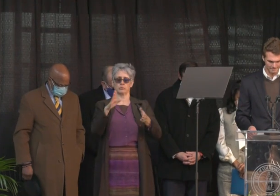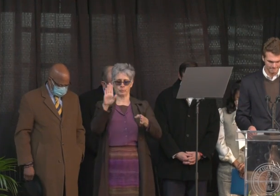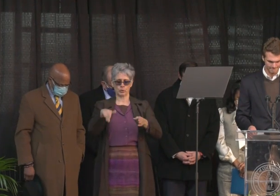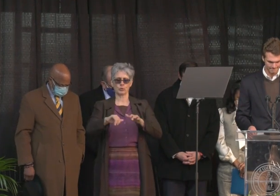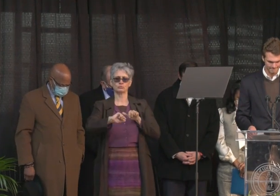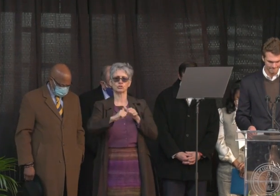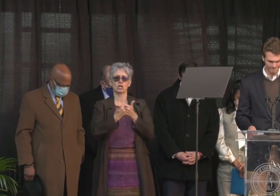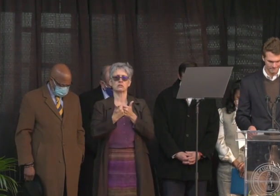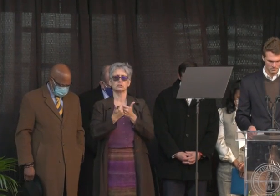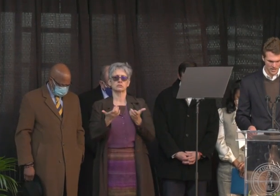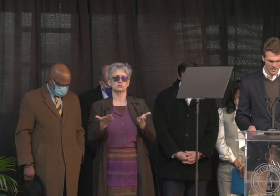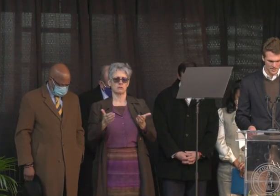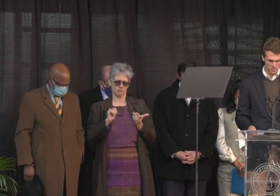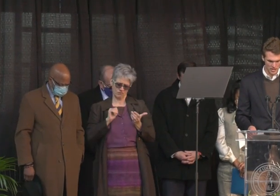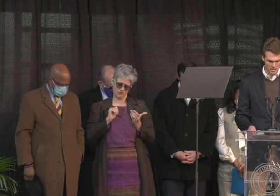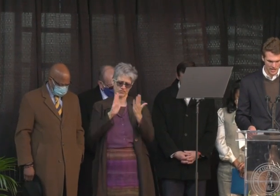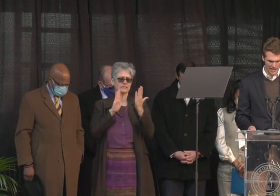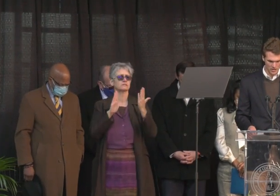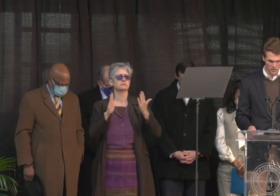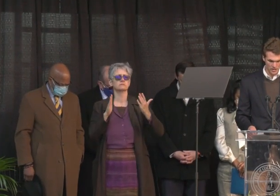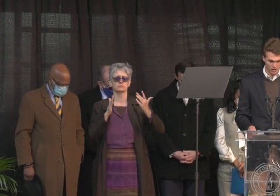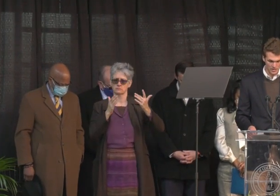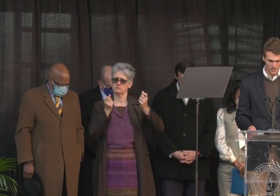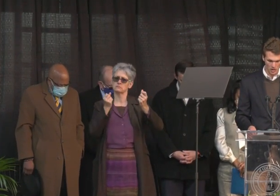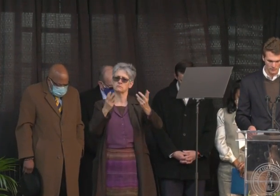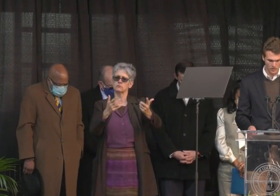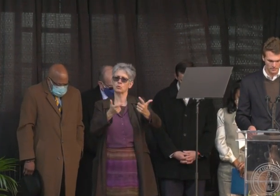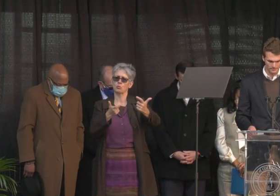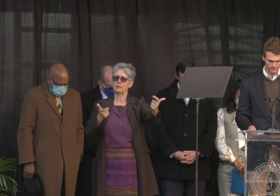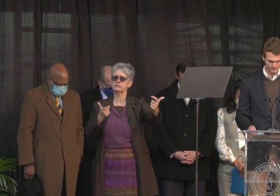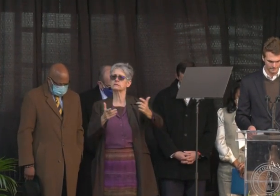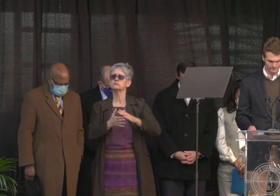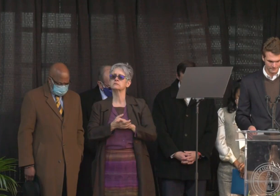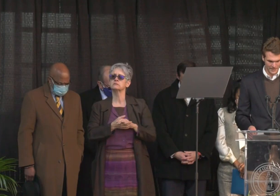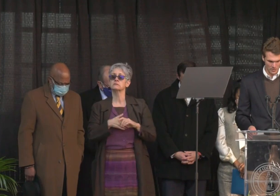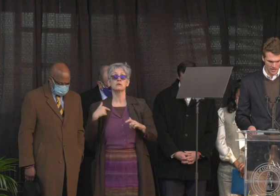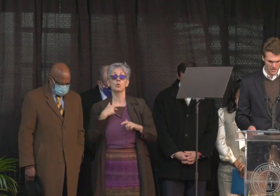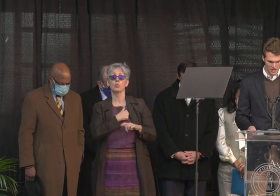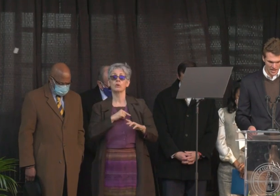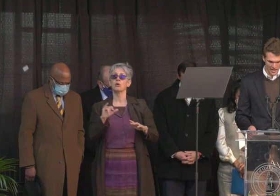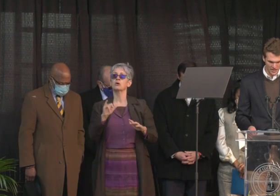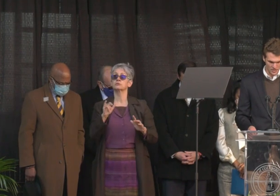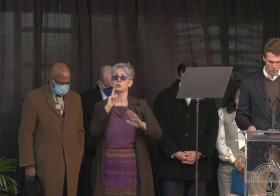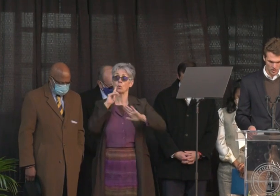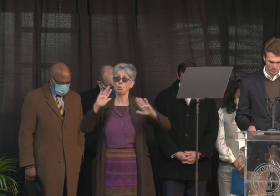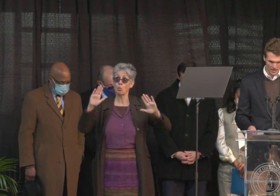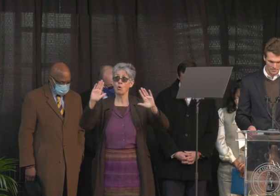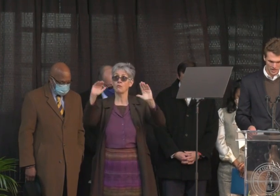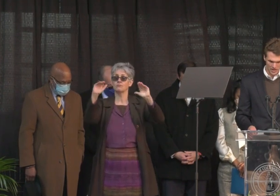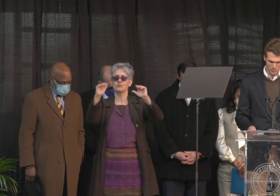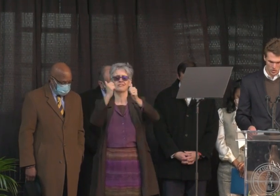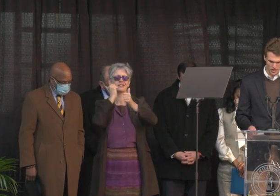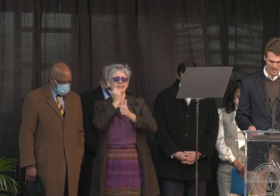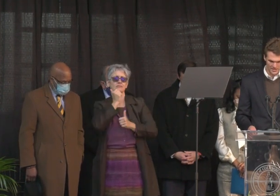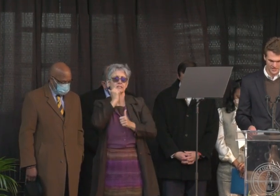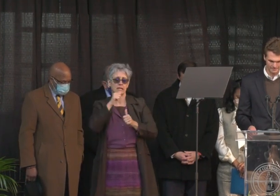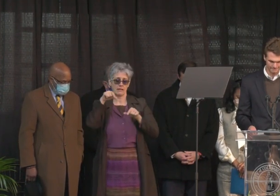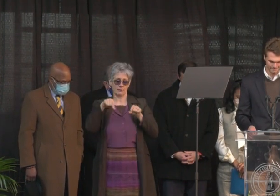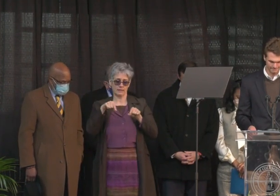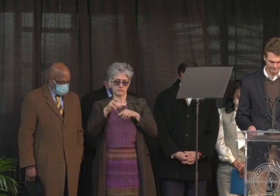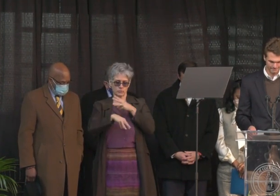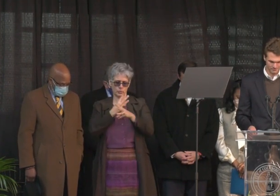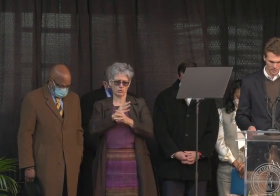great. But in this new year, God, we are also hopeful that with each day, this world might become more